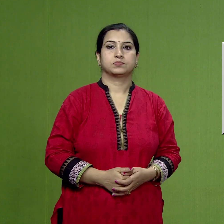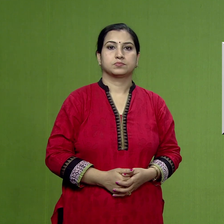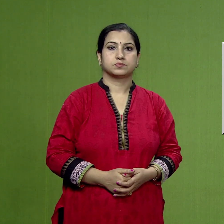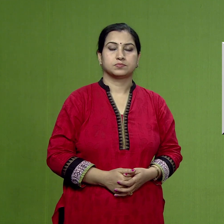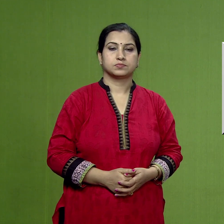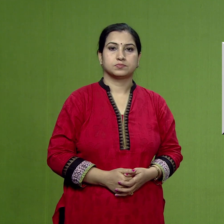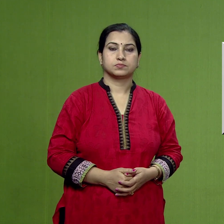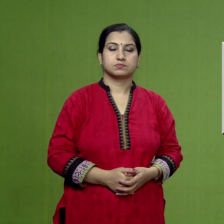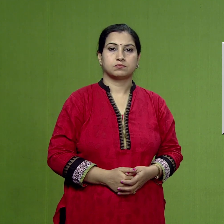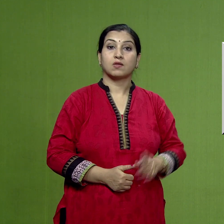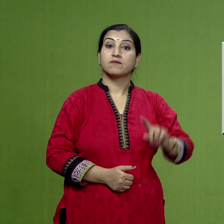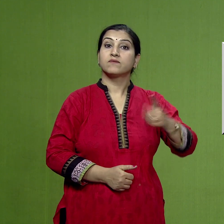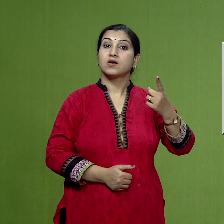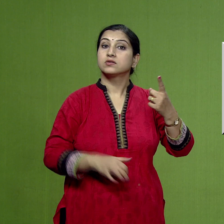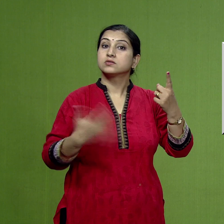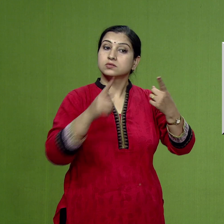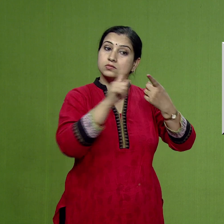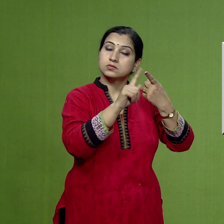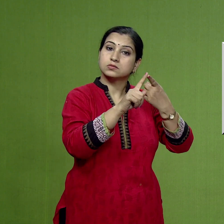Let us begin with distribution of population.